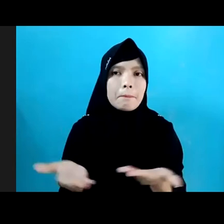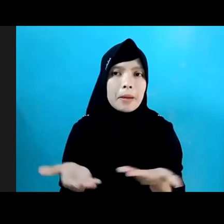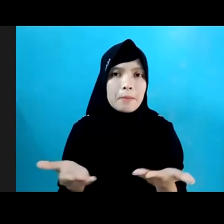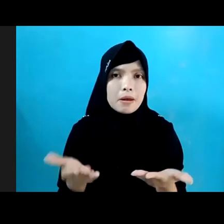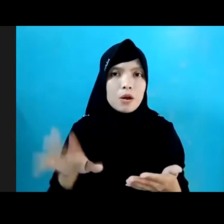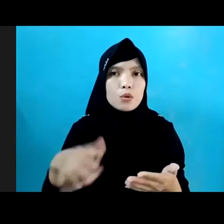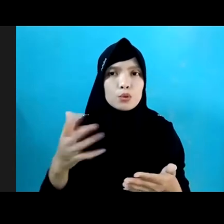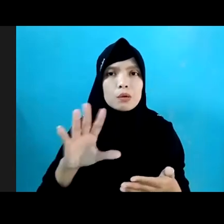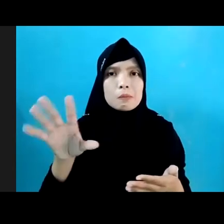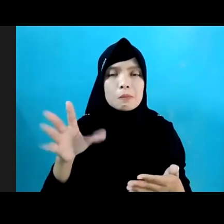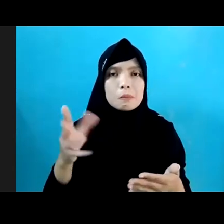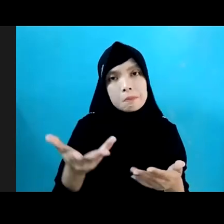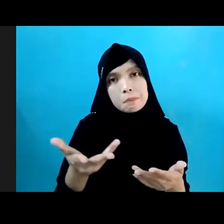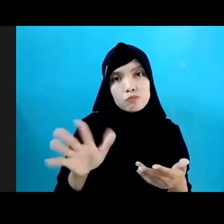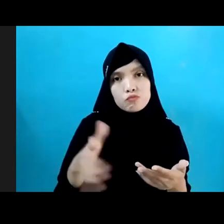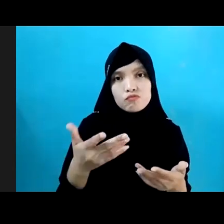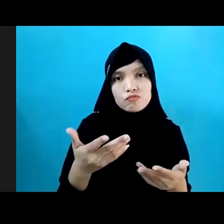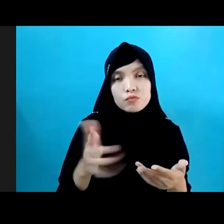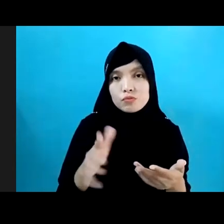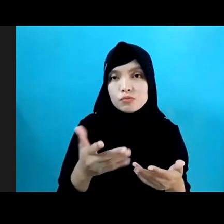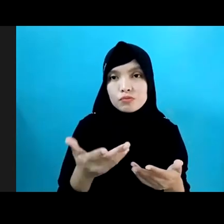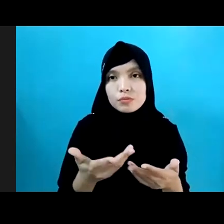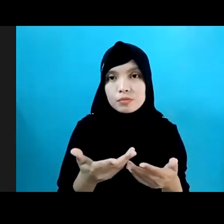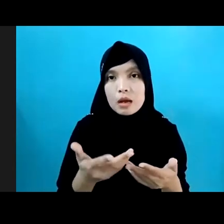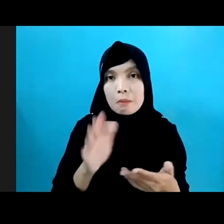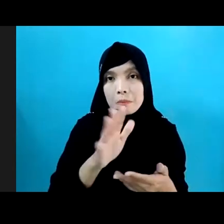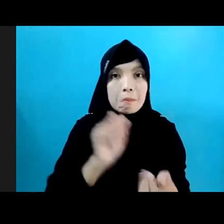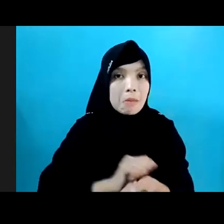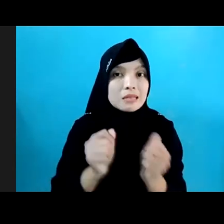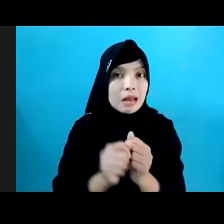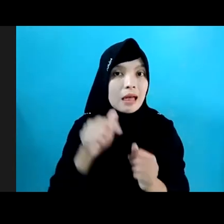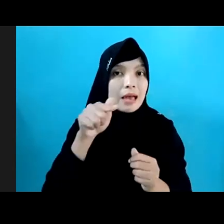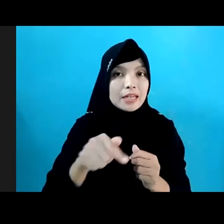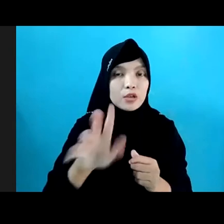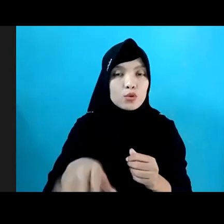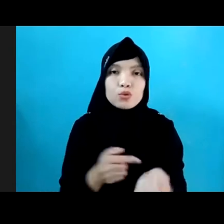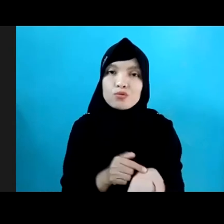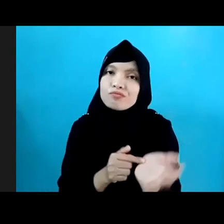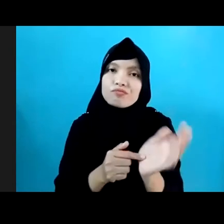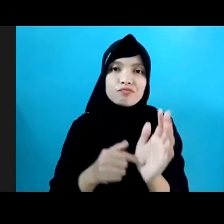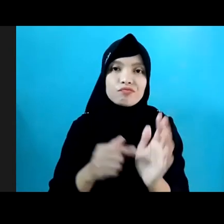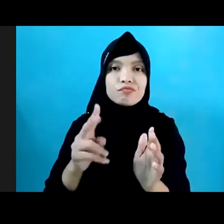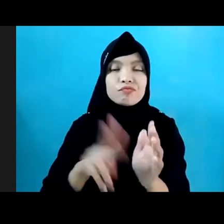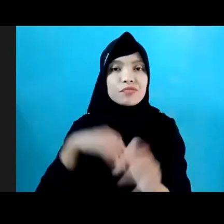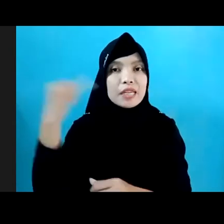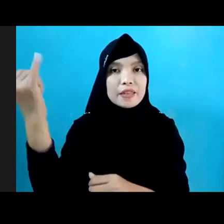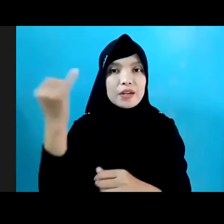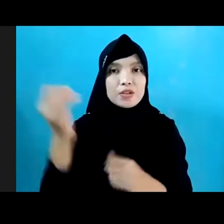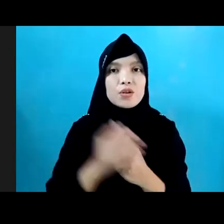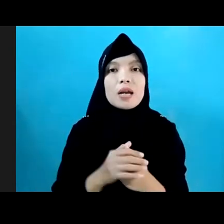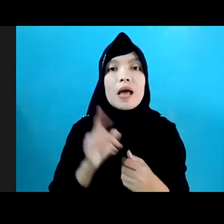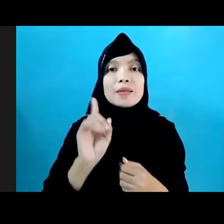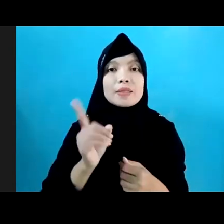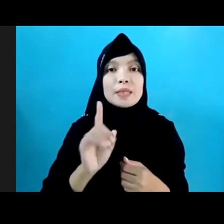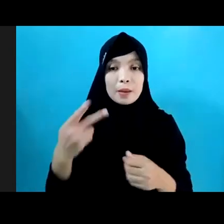So We Recognize Firstly As A Child Rights Organization That Children Are Experts In Their Own Lives And We